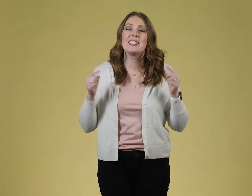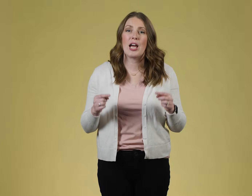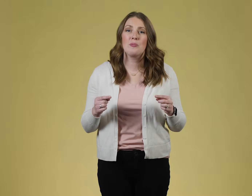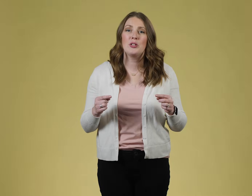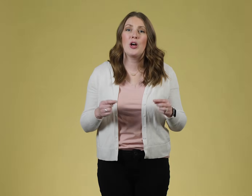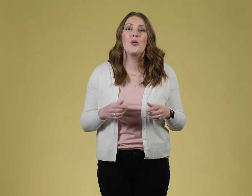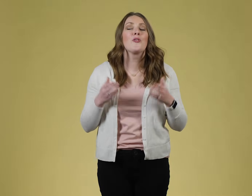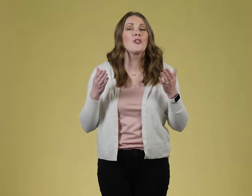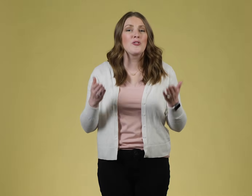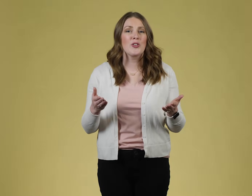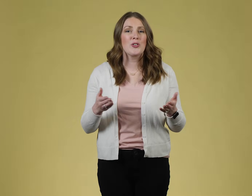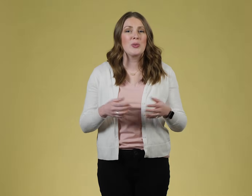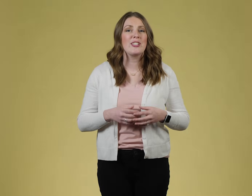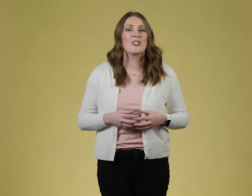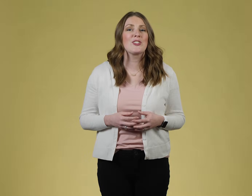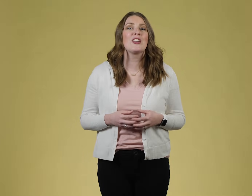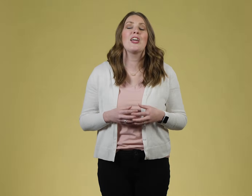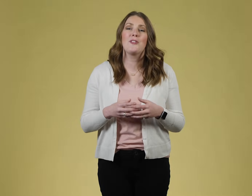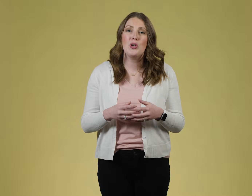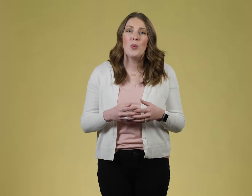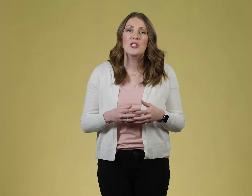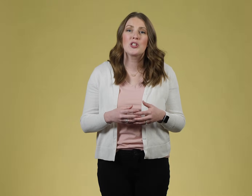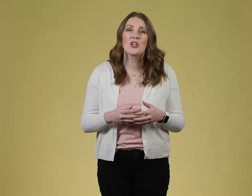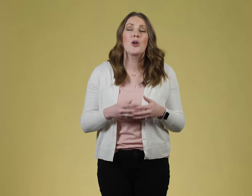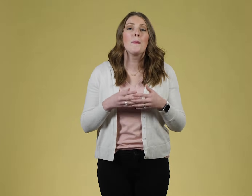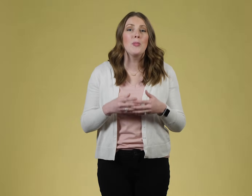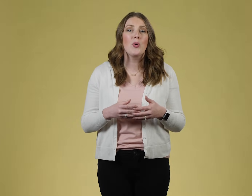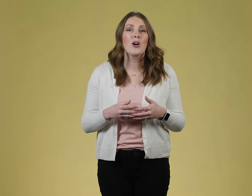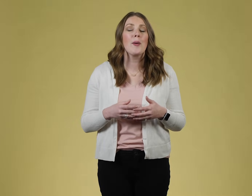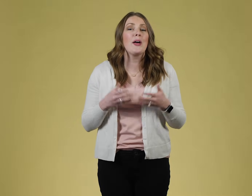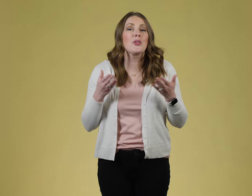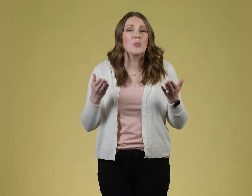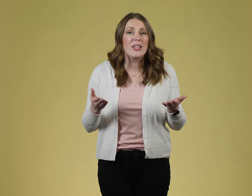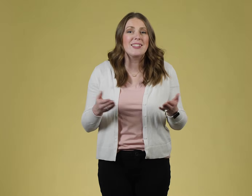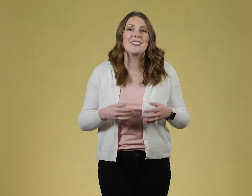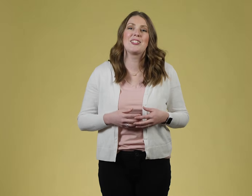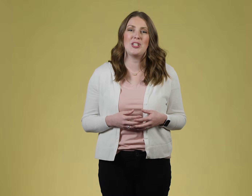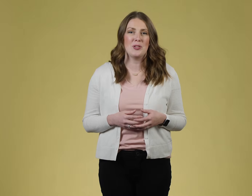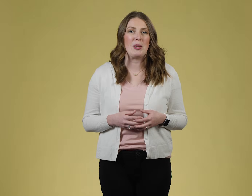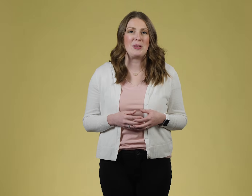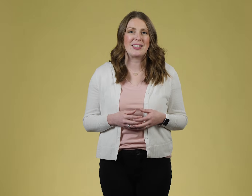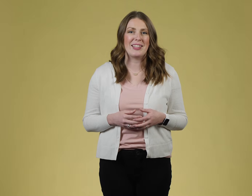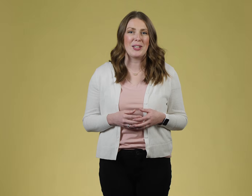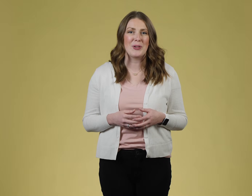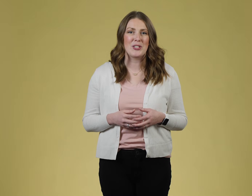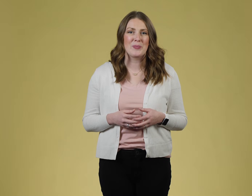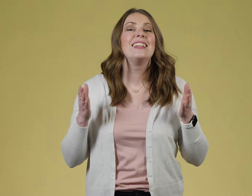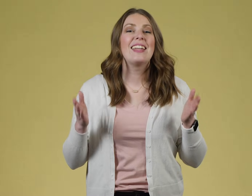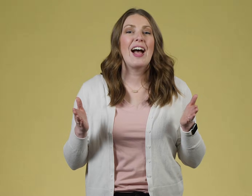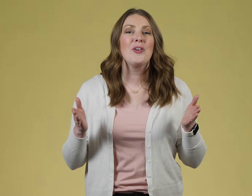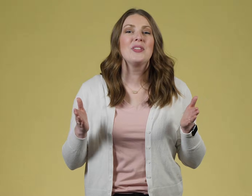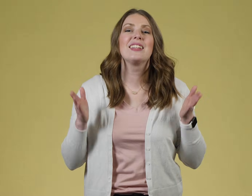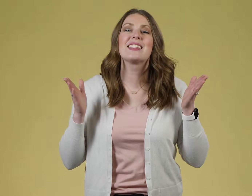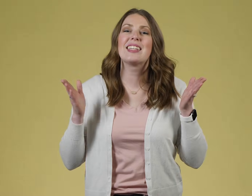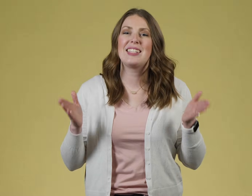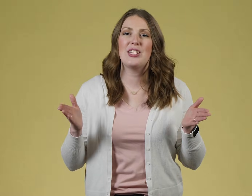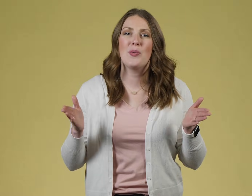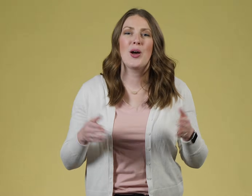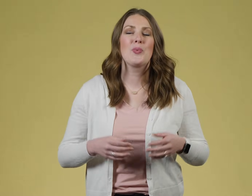down below for further research if you want to learn more about the reasons to use baby sign language. Now, let's continue on with